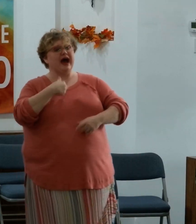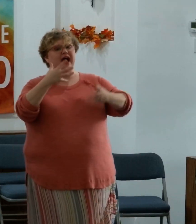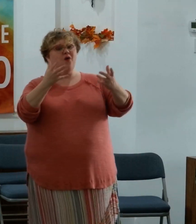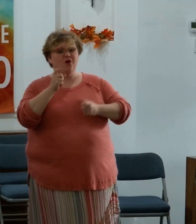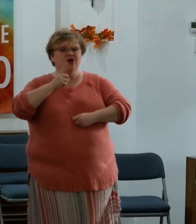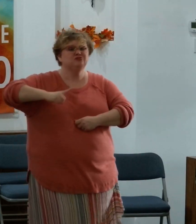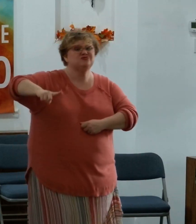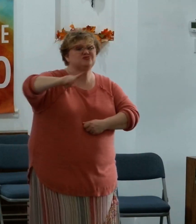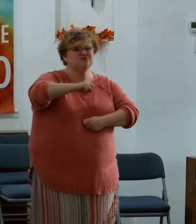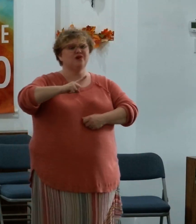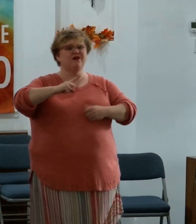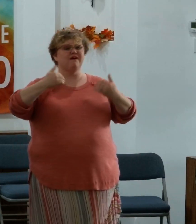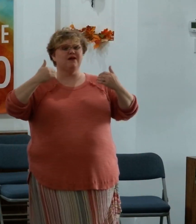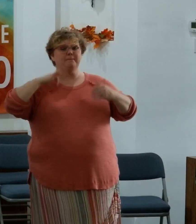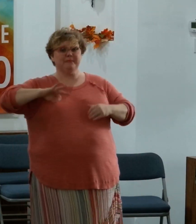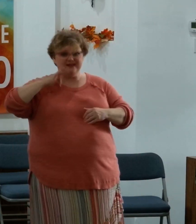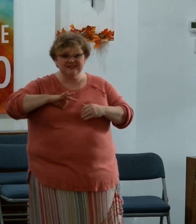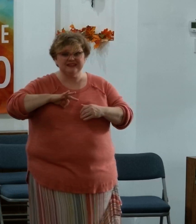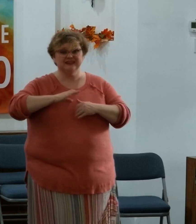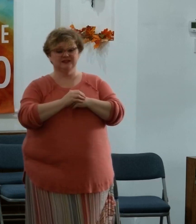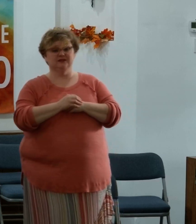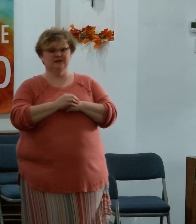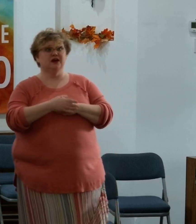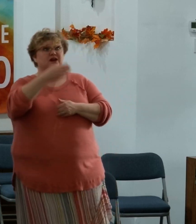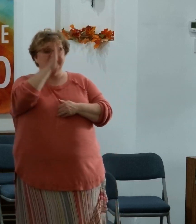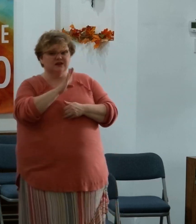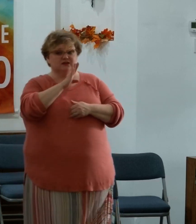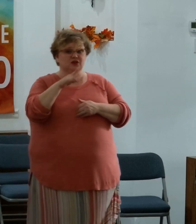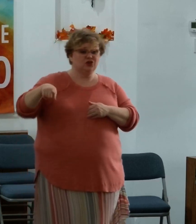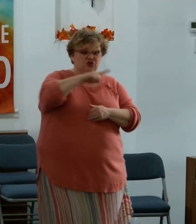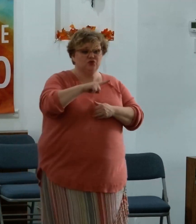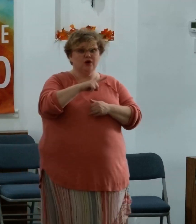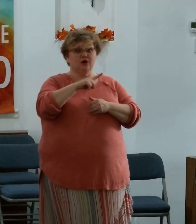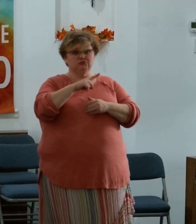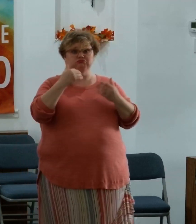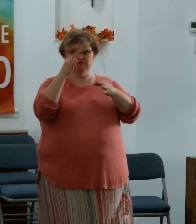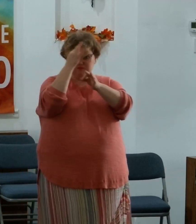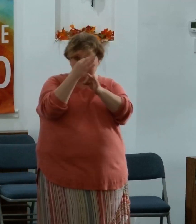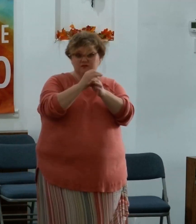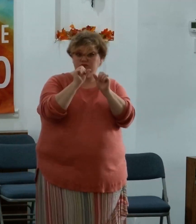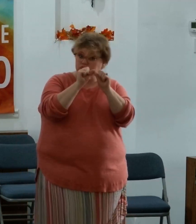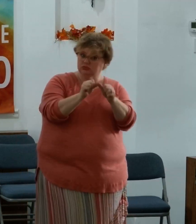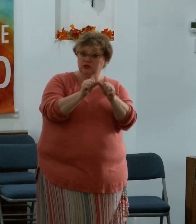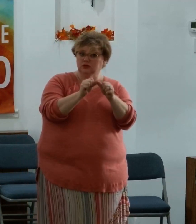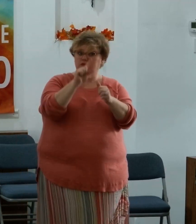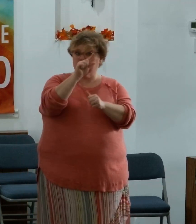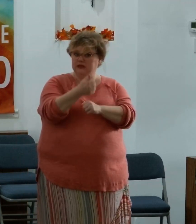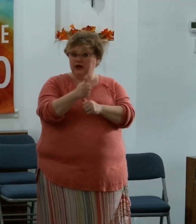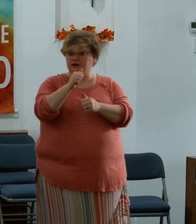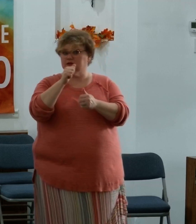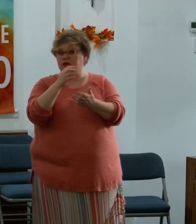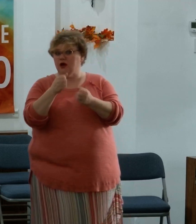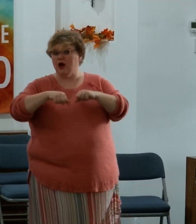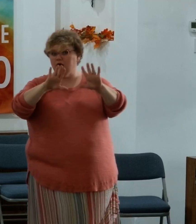account. And so, God, if you remain faithful in your tithes and offerings, God will walk up